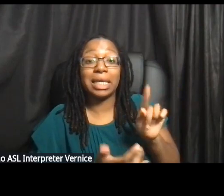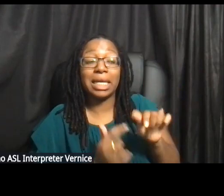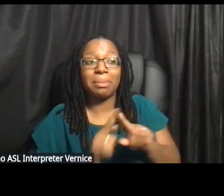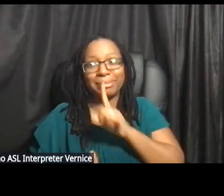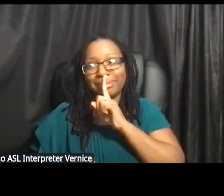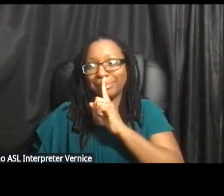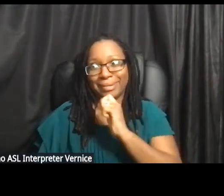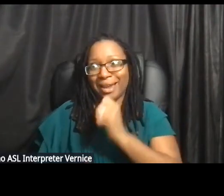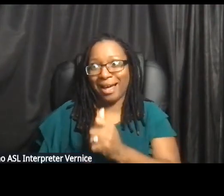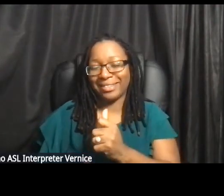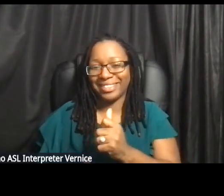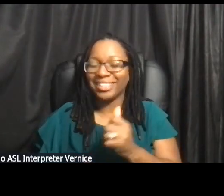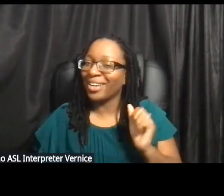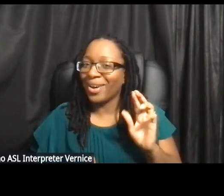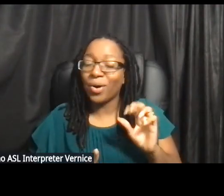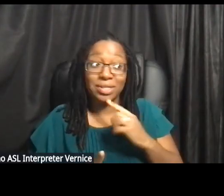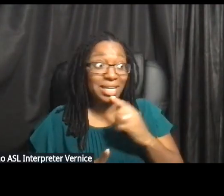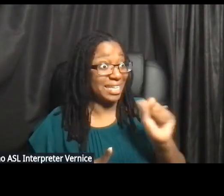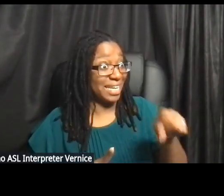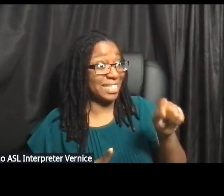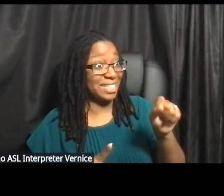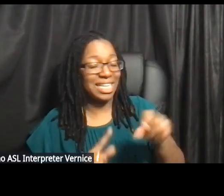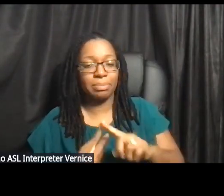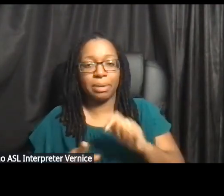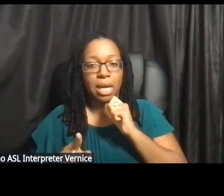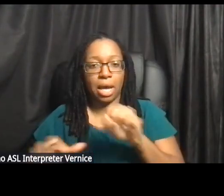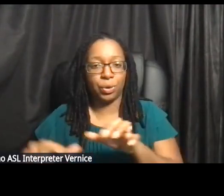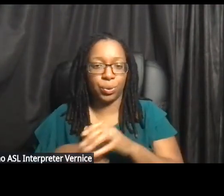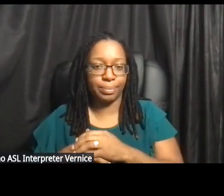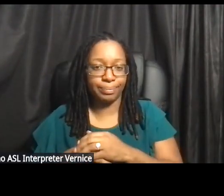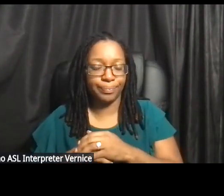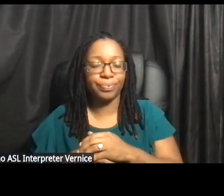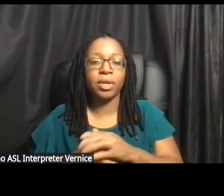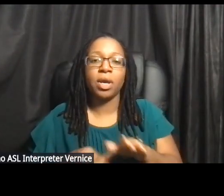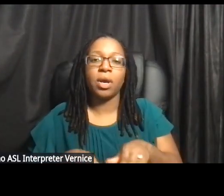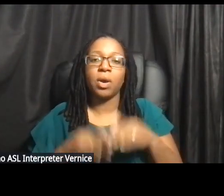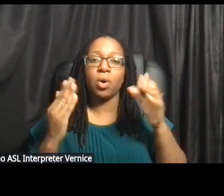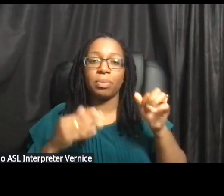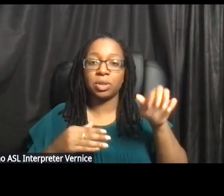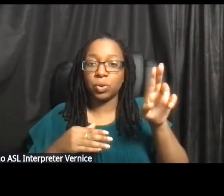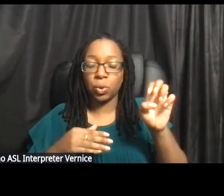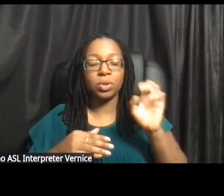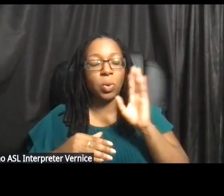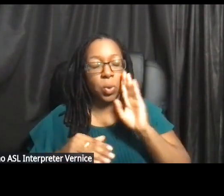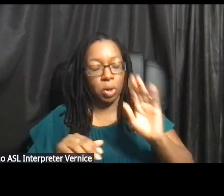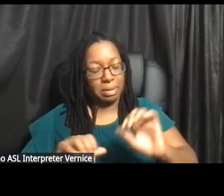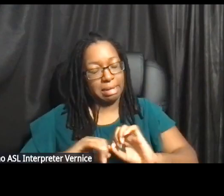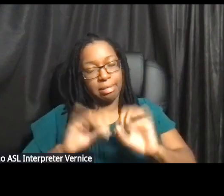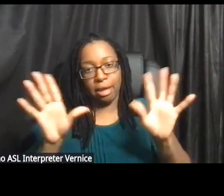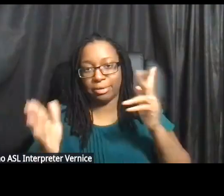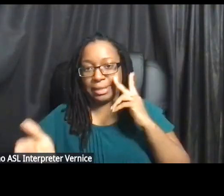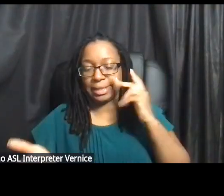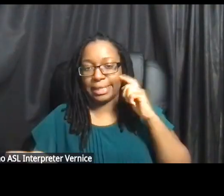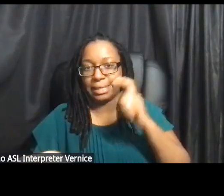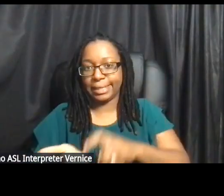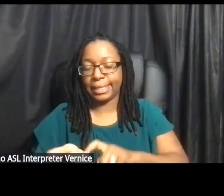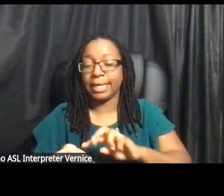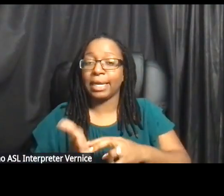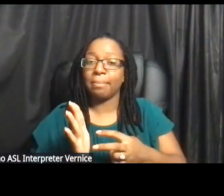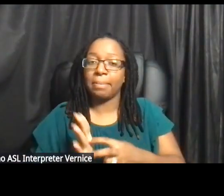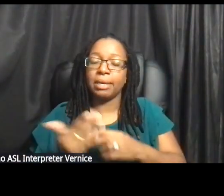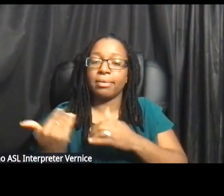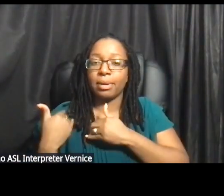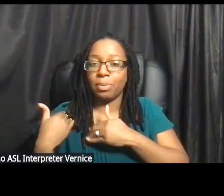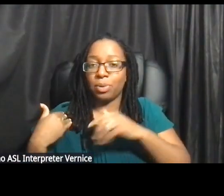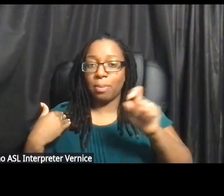these things and simply do it without telling anyone, right? Open source software is transparent, which allows broadly for more accountability. Anyone can go look at